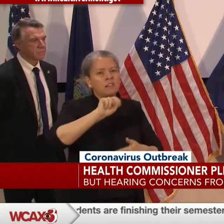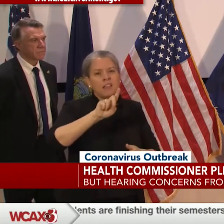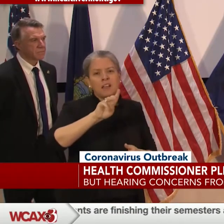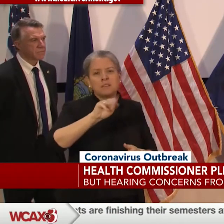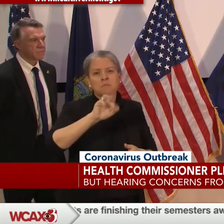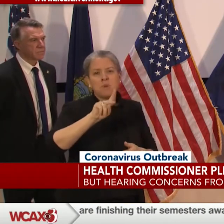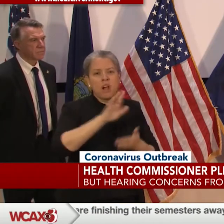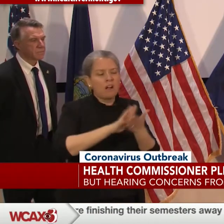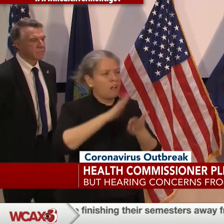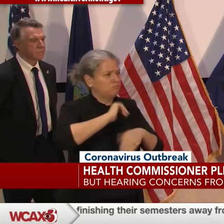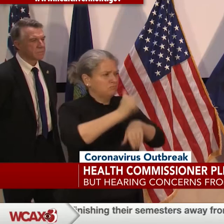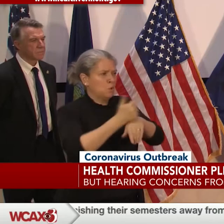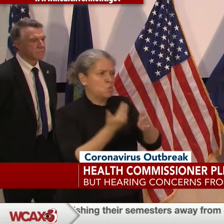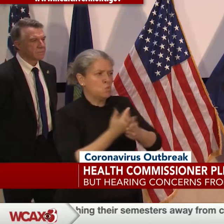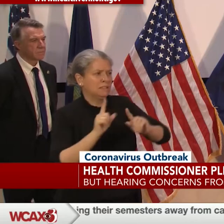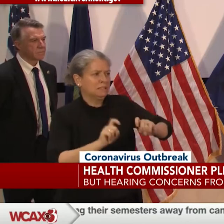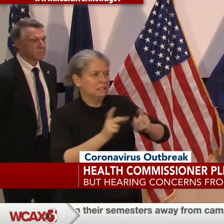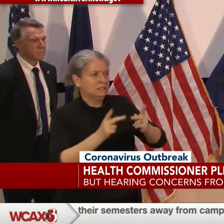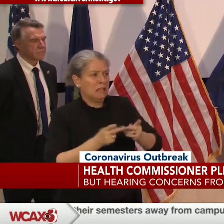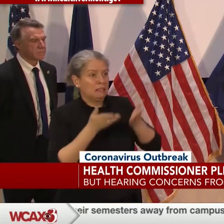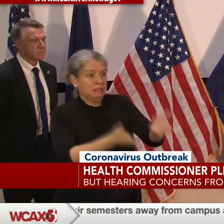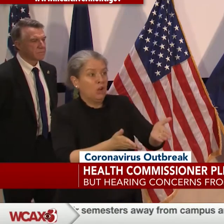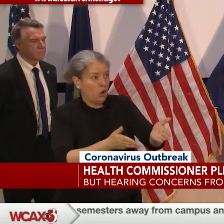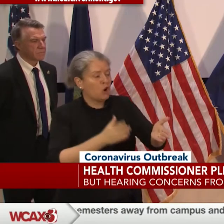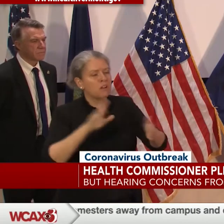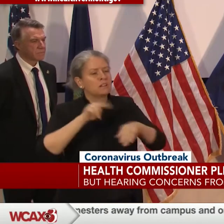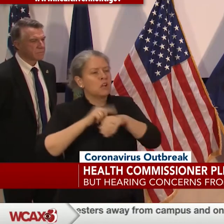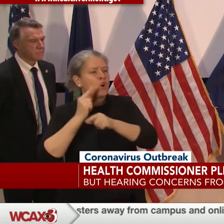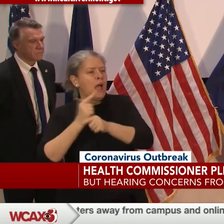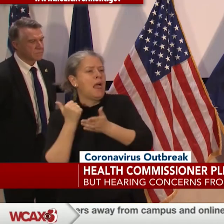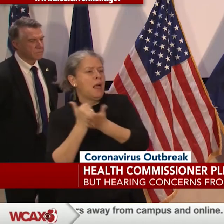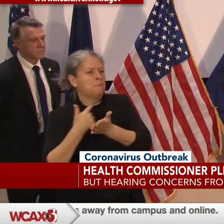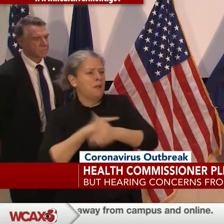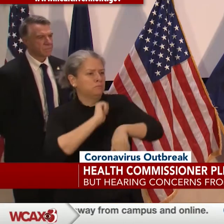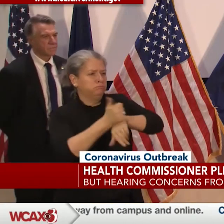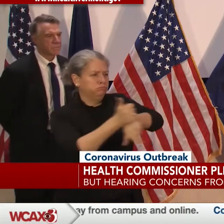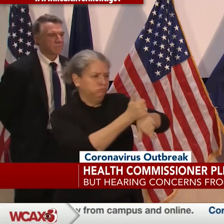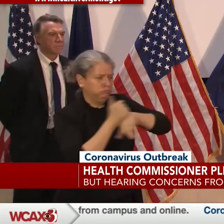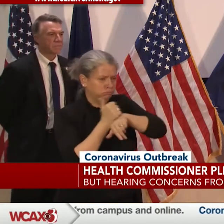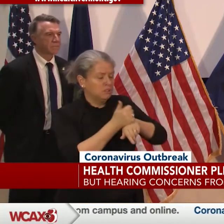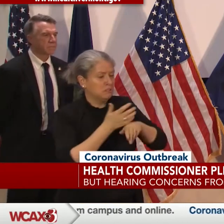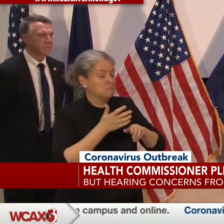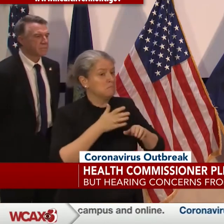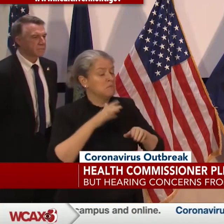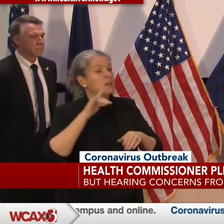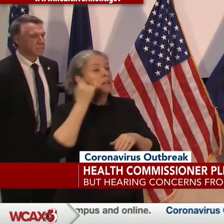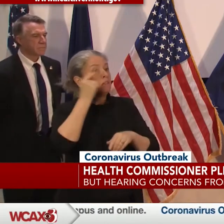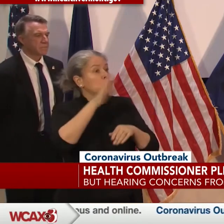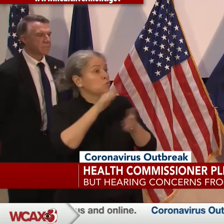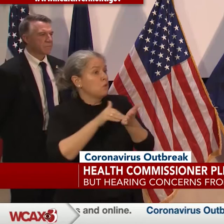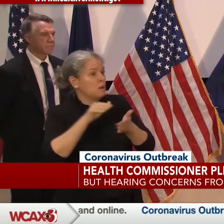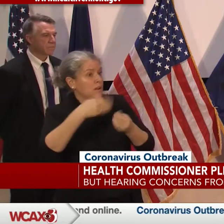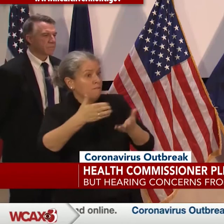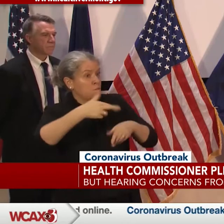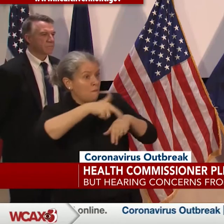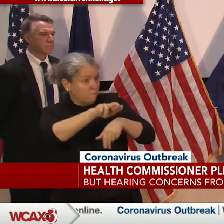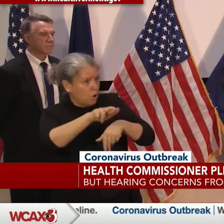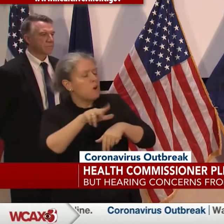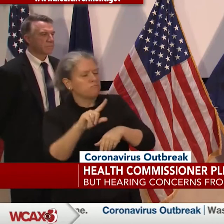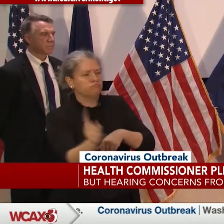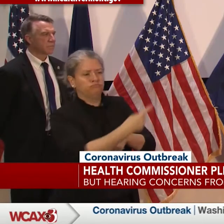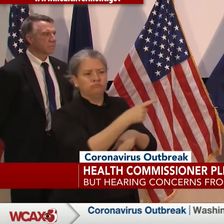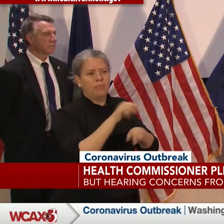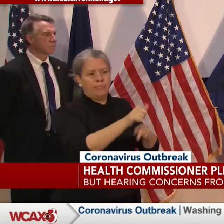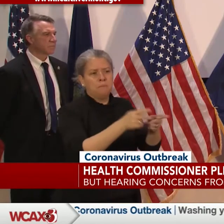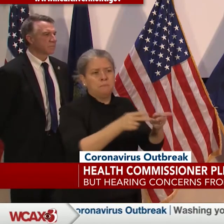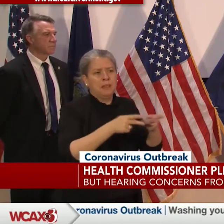provide additional capacity for testing for people who have a referral from their healthcare provider. As I've said